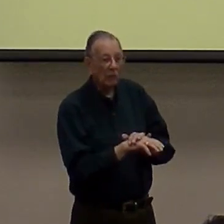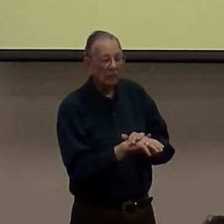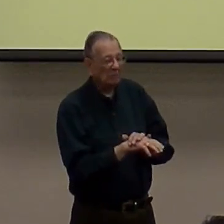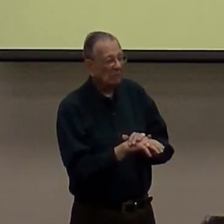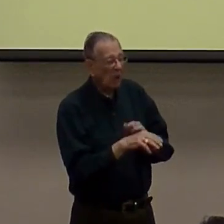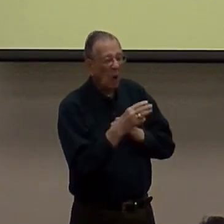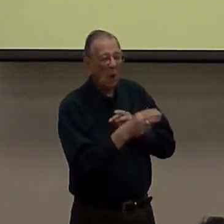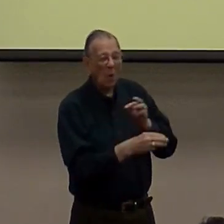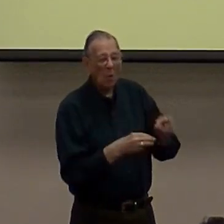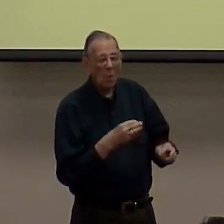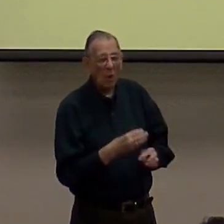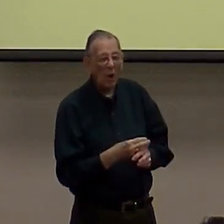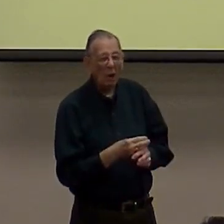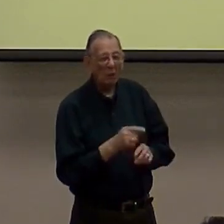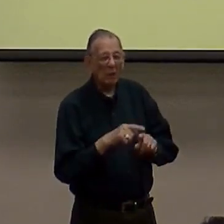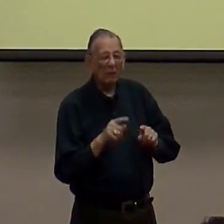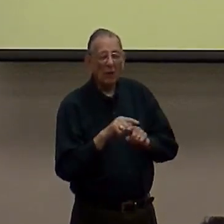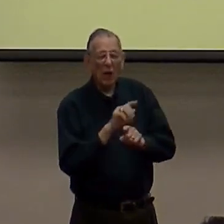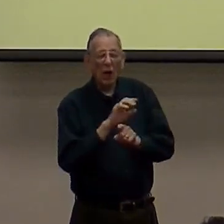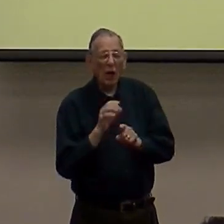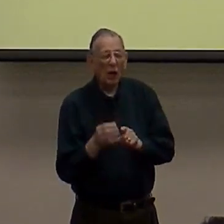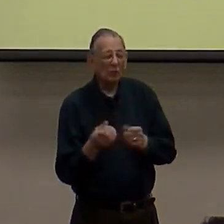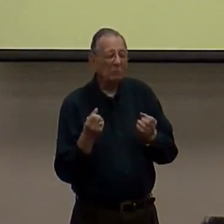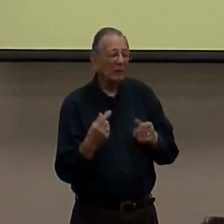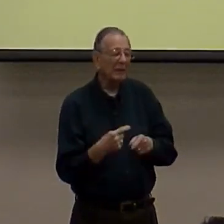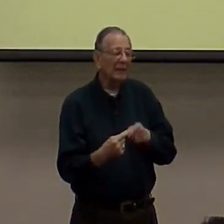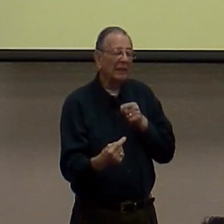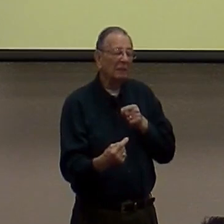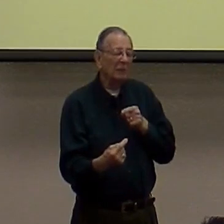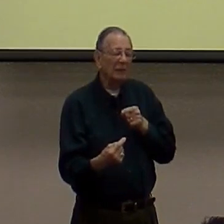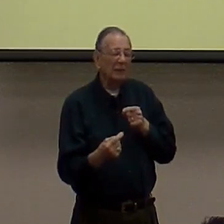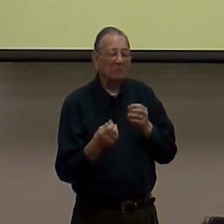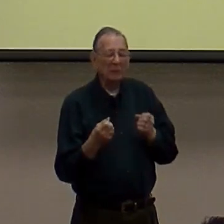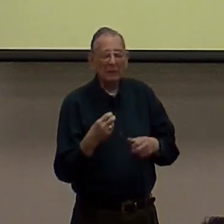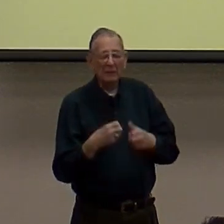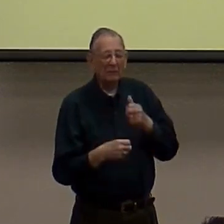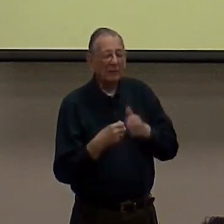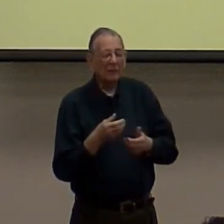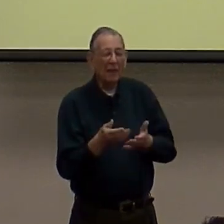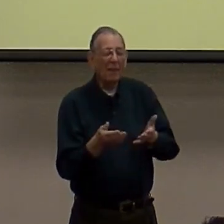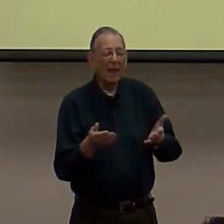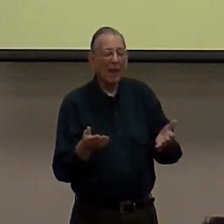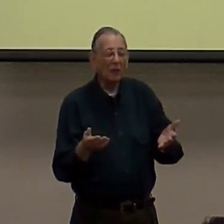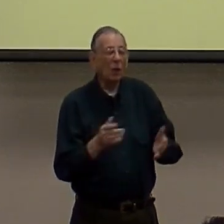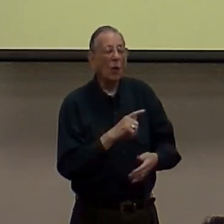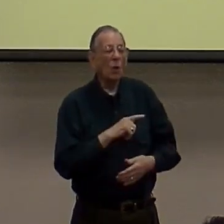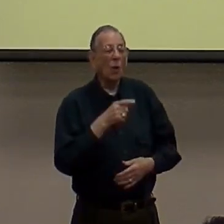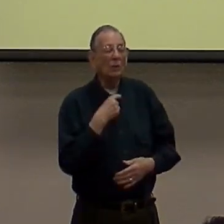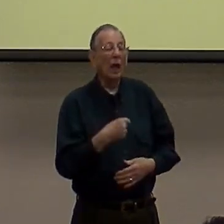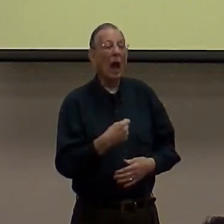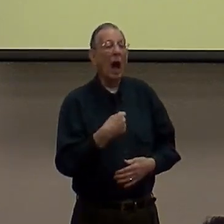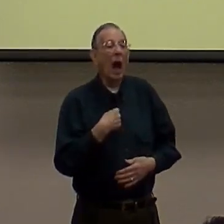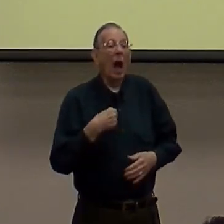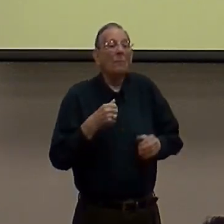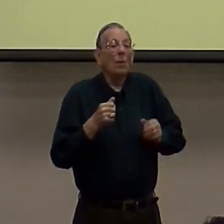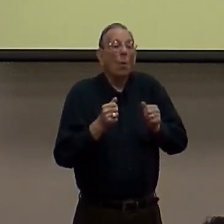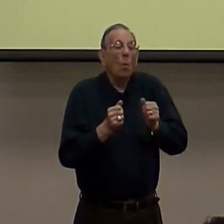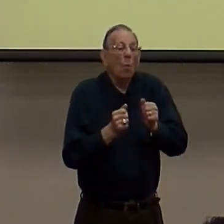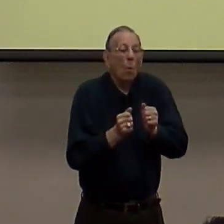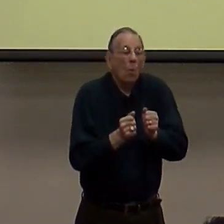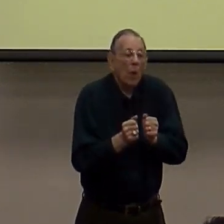world. Lots of culture, lots of enemies, lots of difficulties out there. And the Lord says, I am with